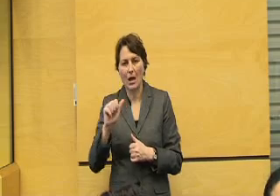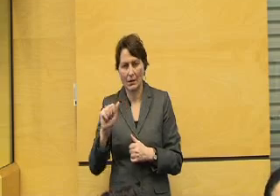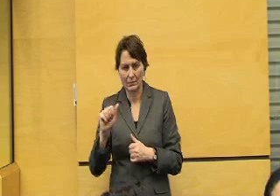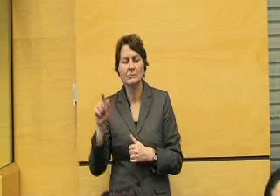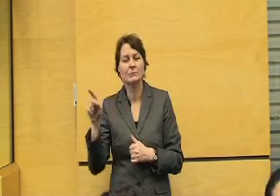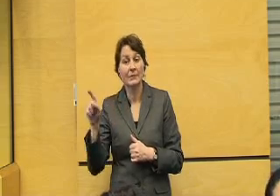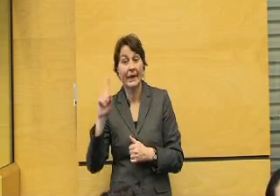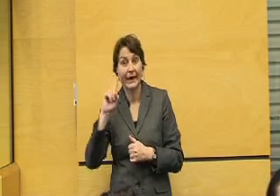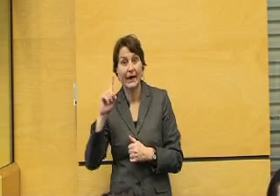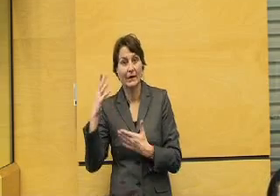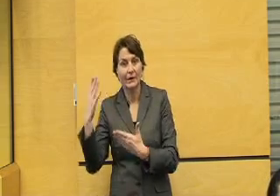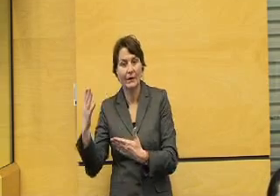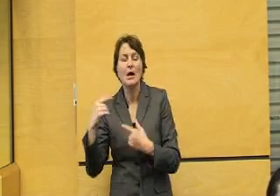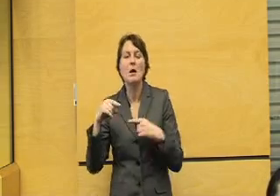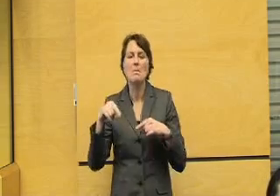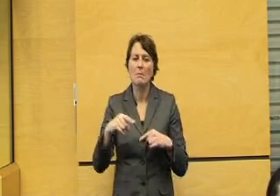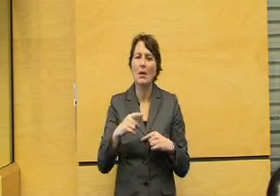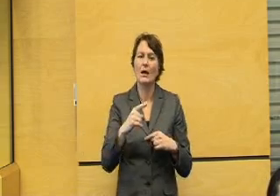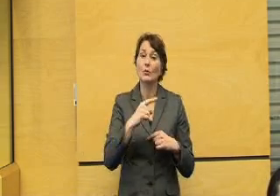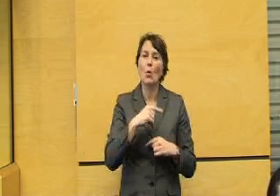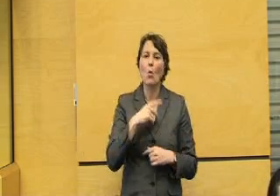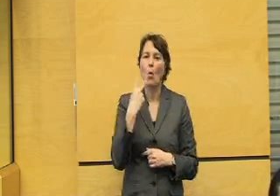we're not only looking at how the